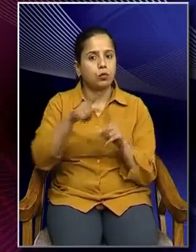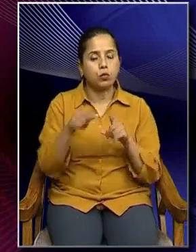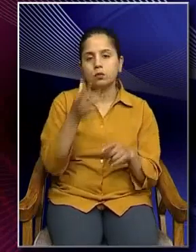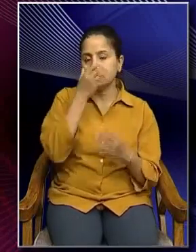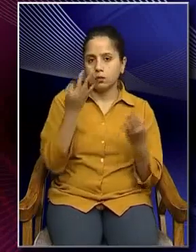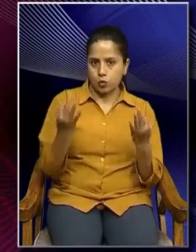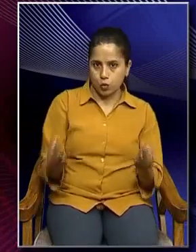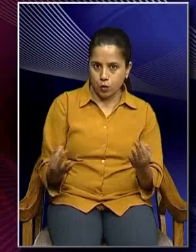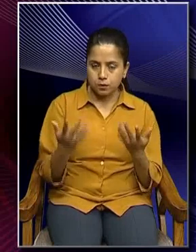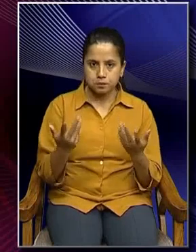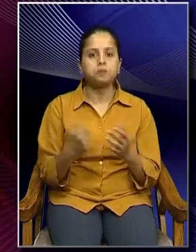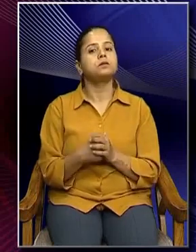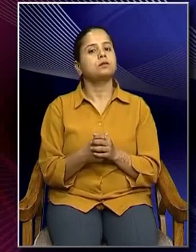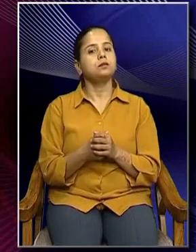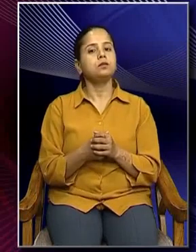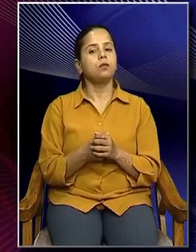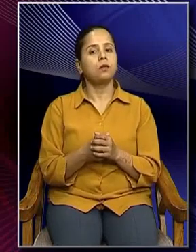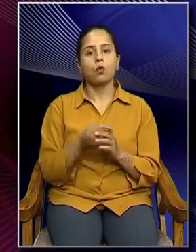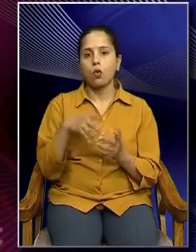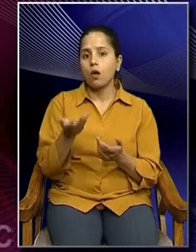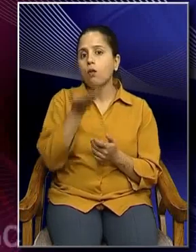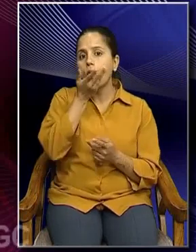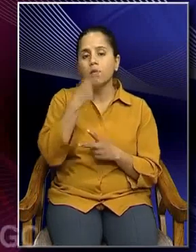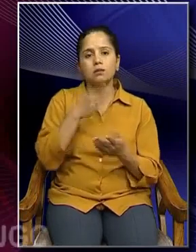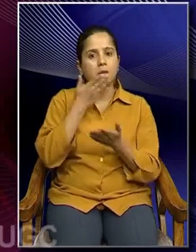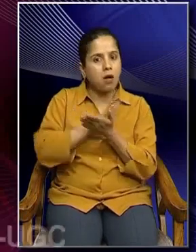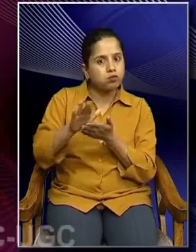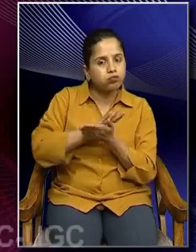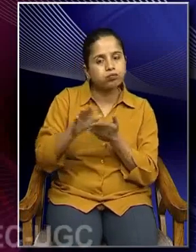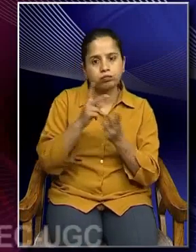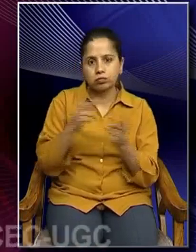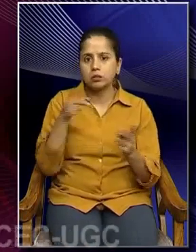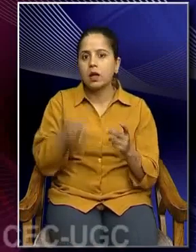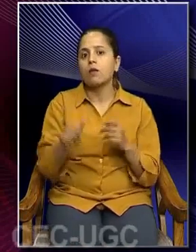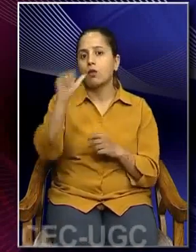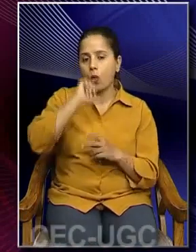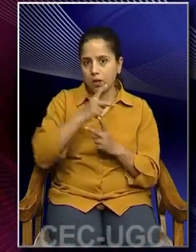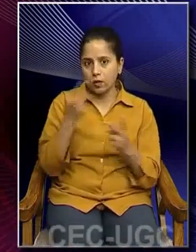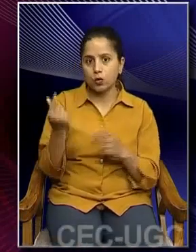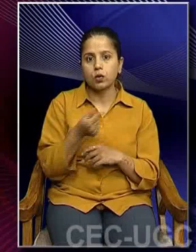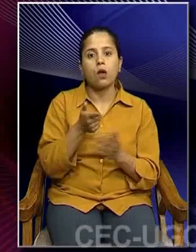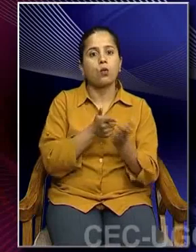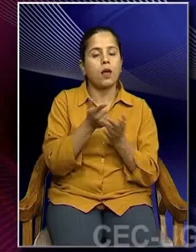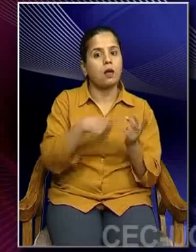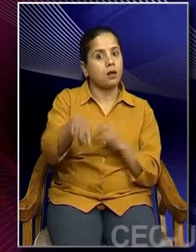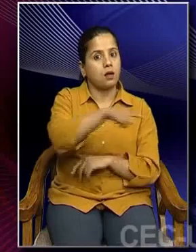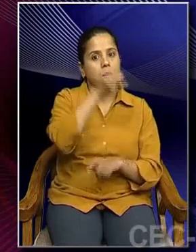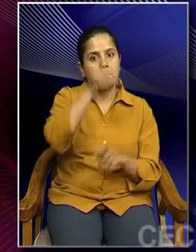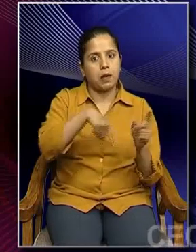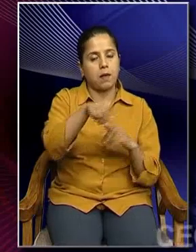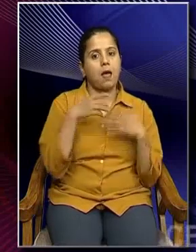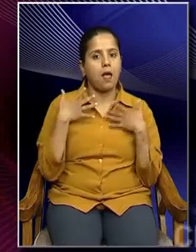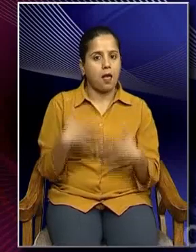yoga, in terms of water and sanitation, so in order to keep the village and villagers healthy